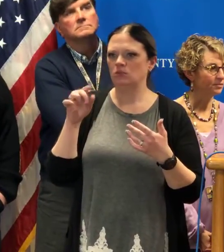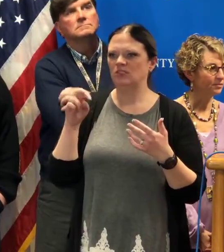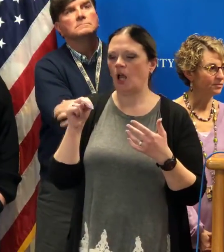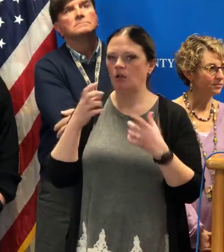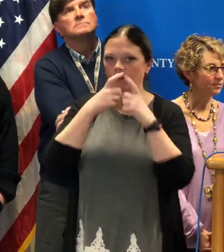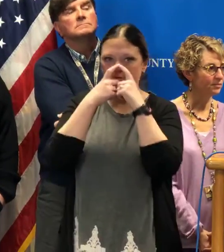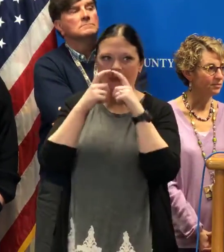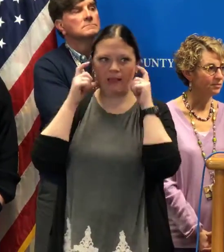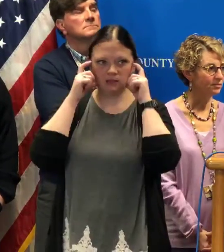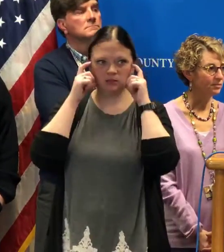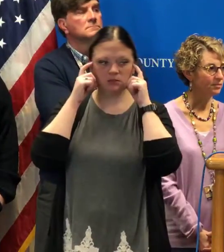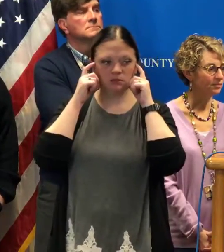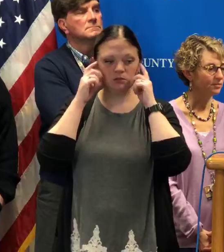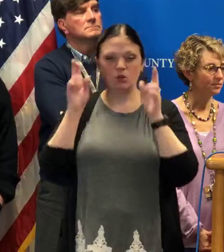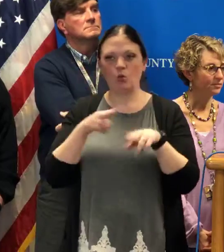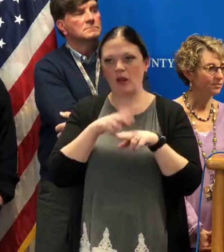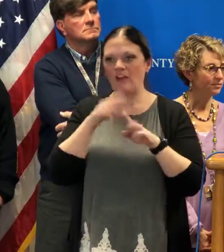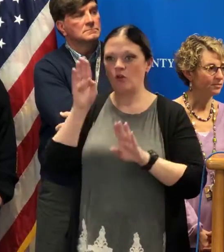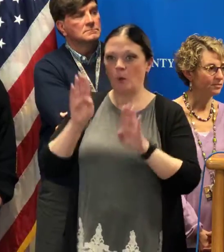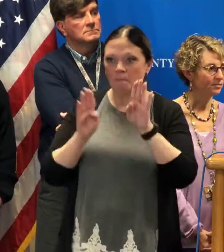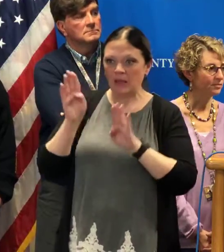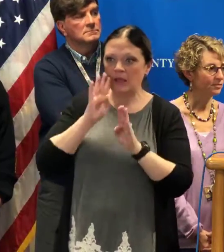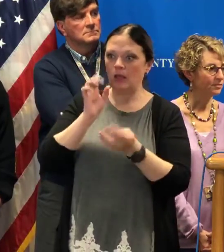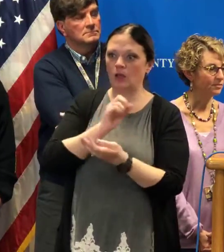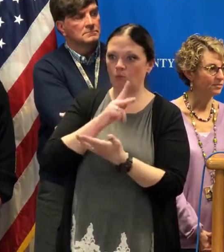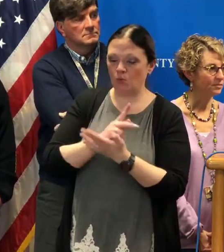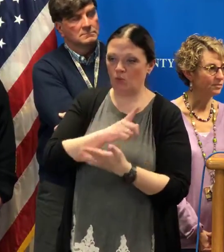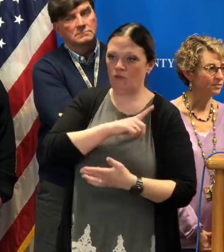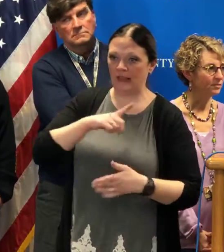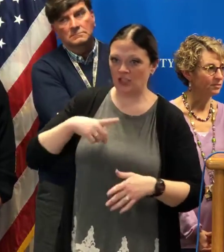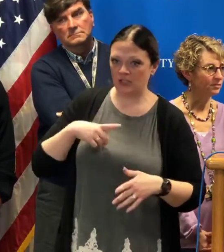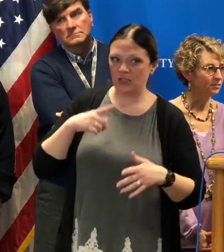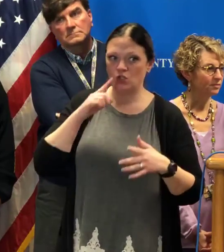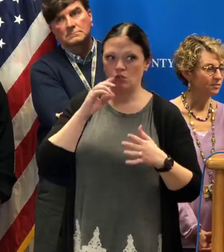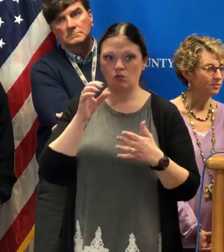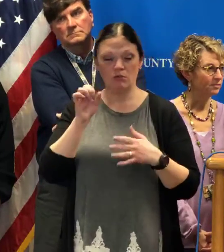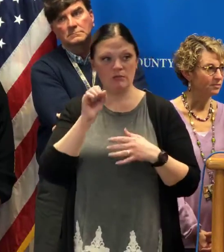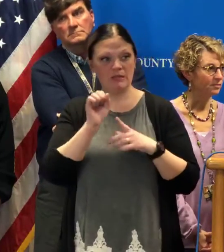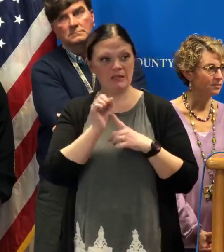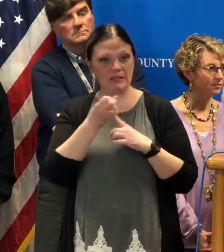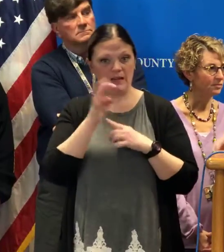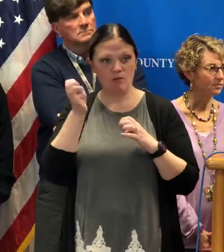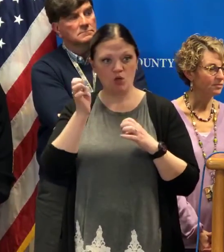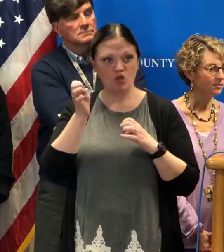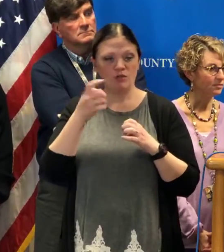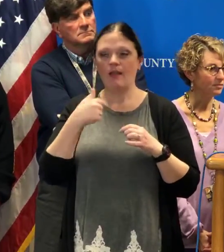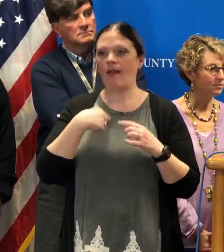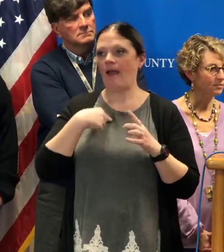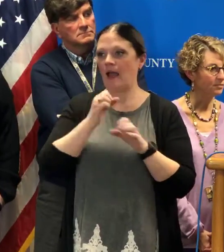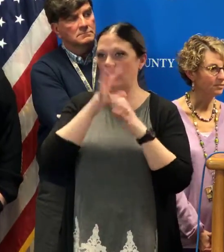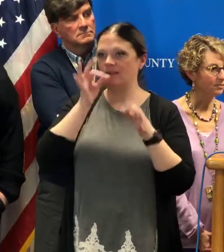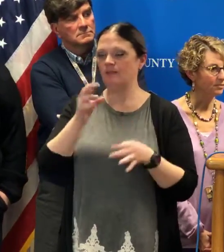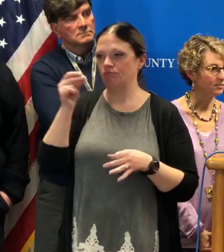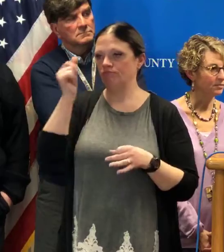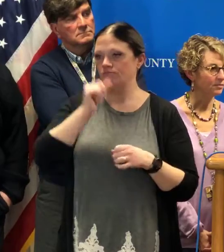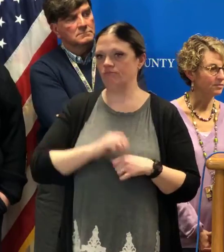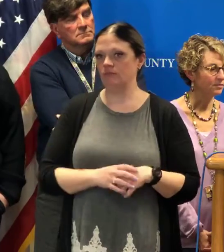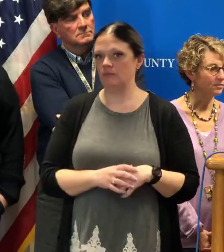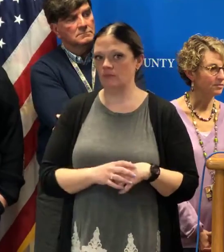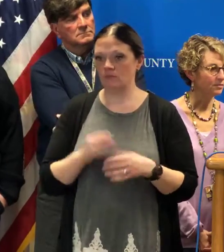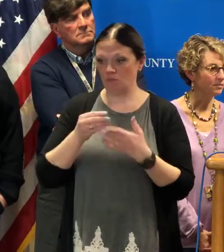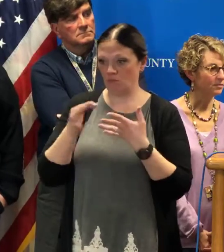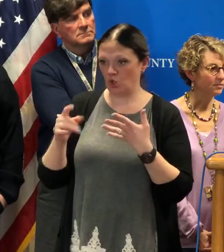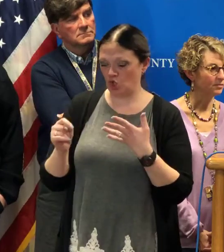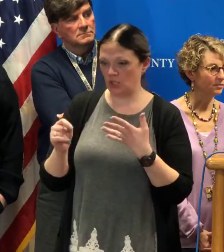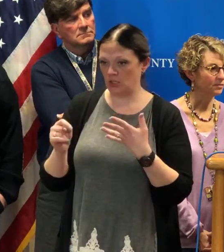masks, normally I'd have to bid it out, get the approval from the legislature. In a state of emergency, I can make a decision like that, purchase